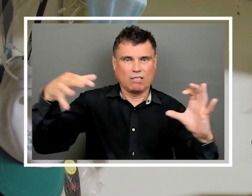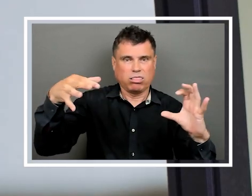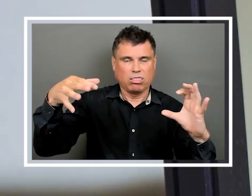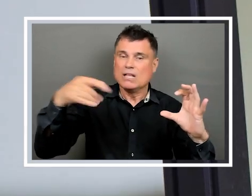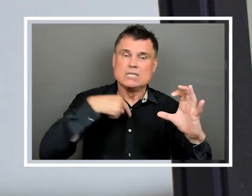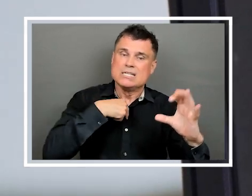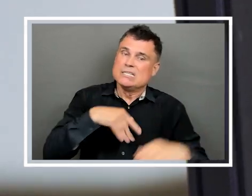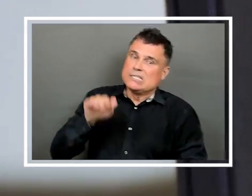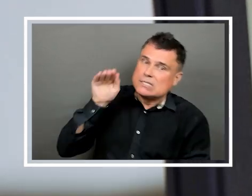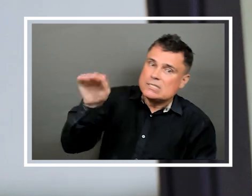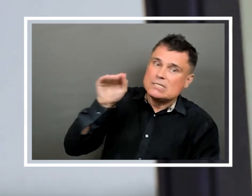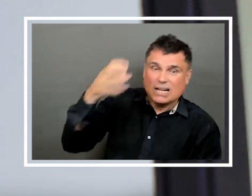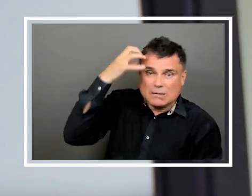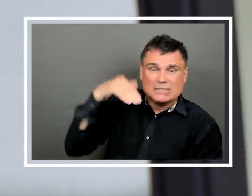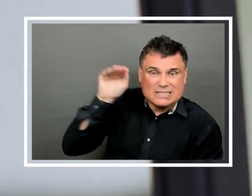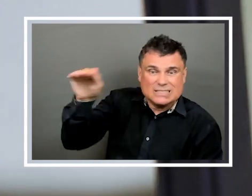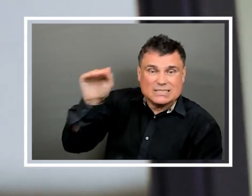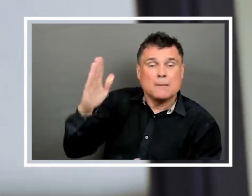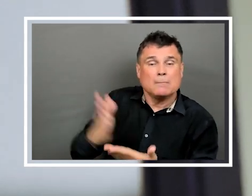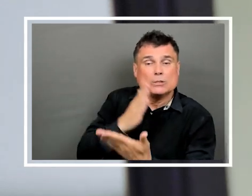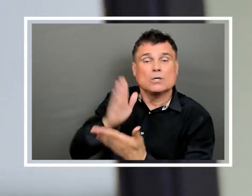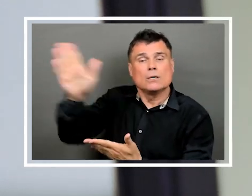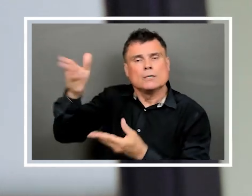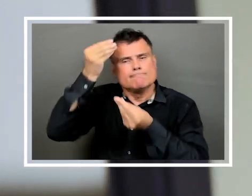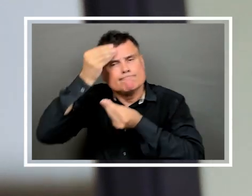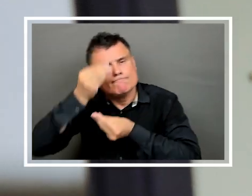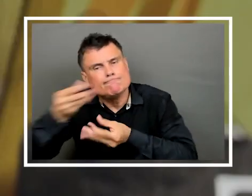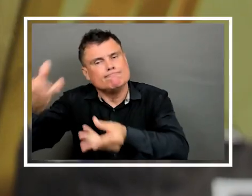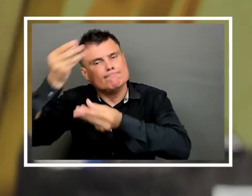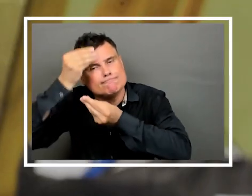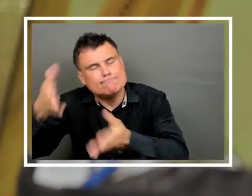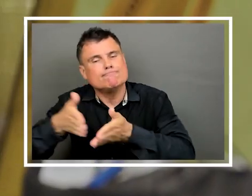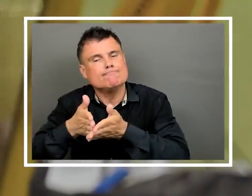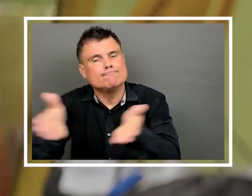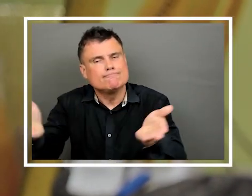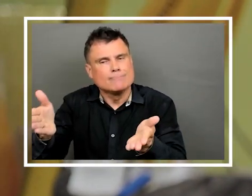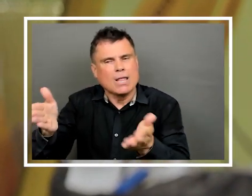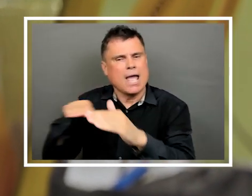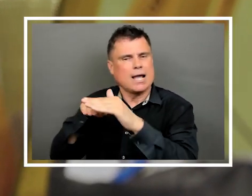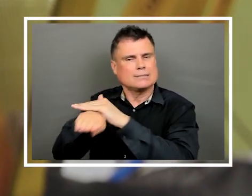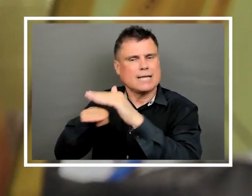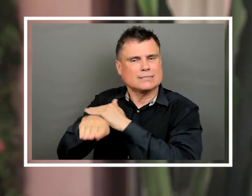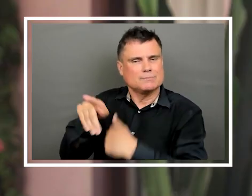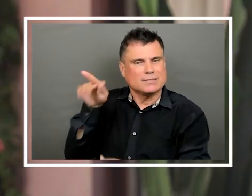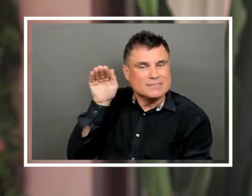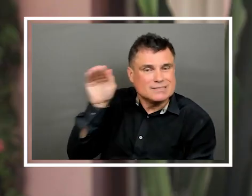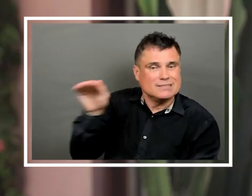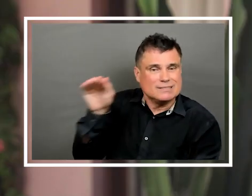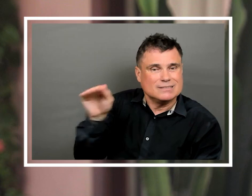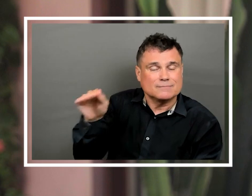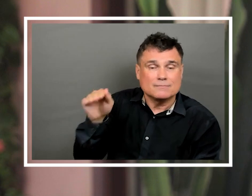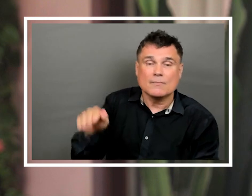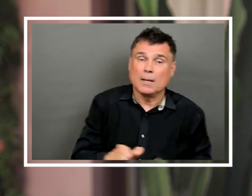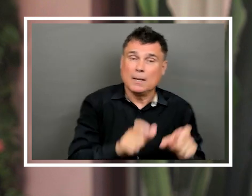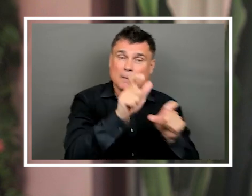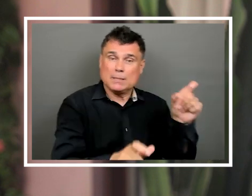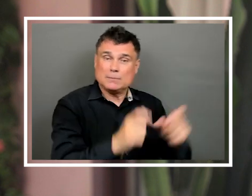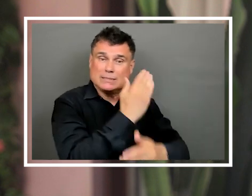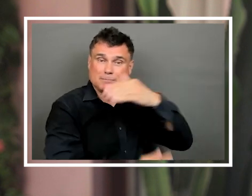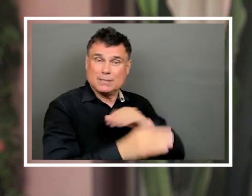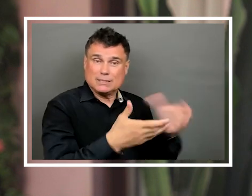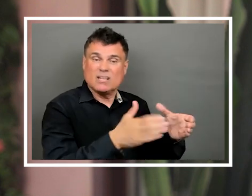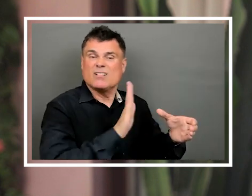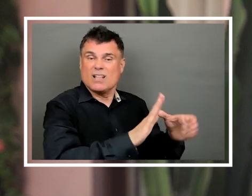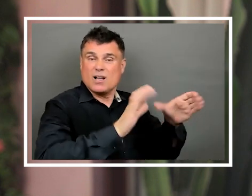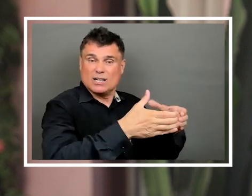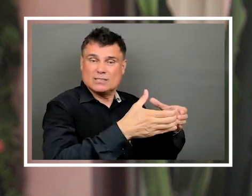disabilities. We're always having to chase them, asking them to make their announcements accessible. Persons with